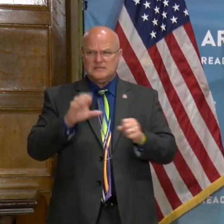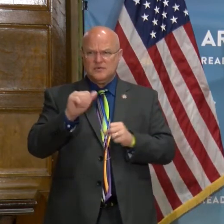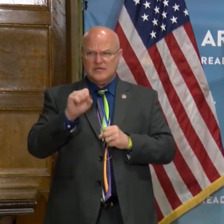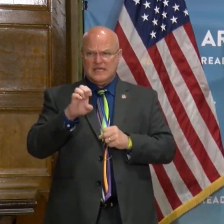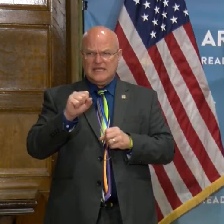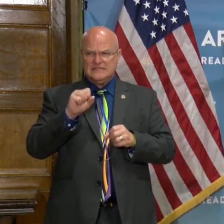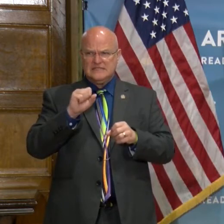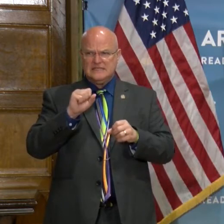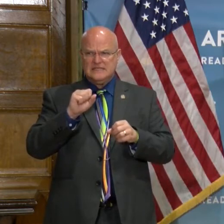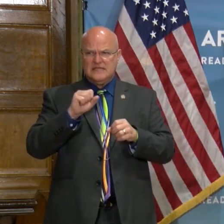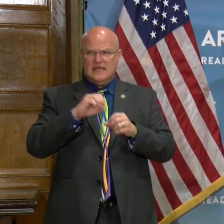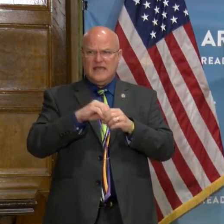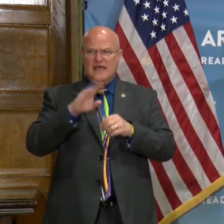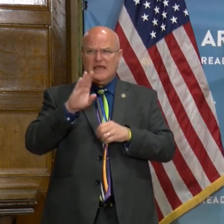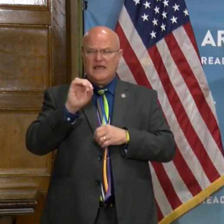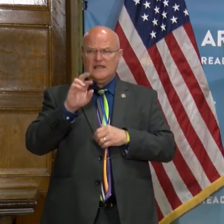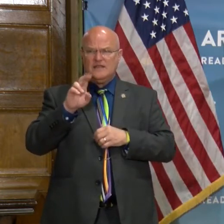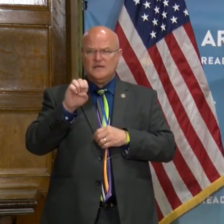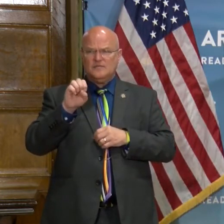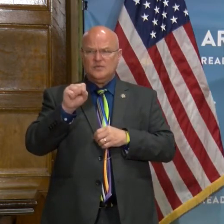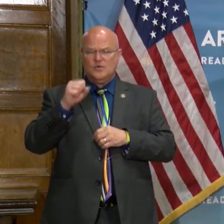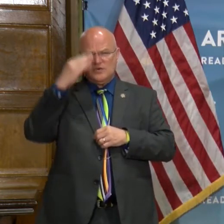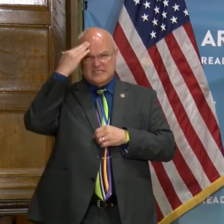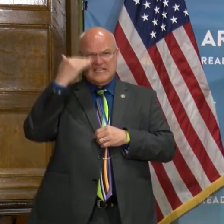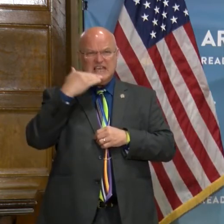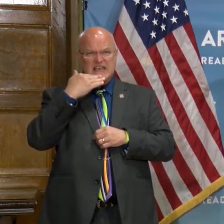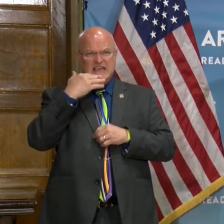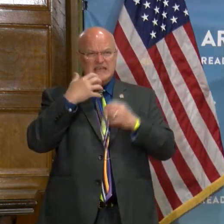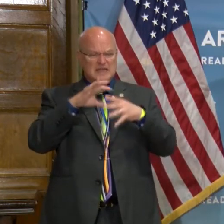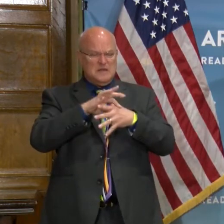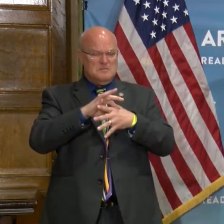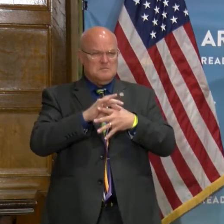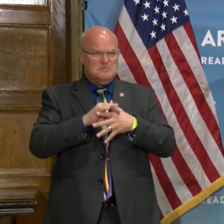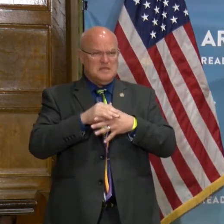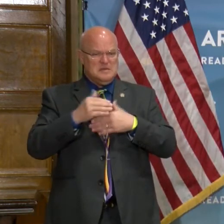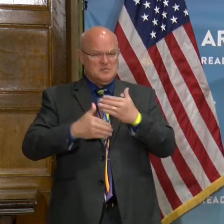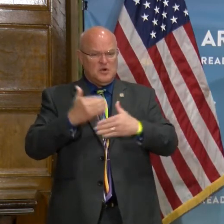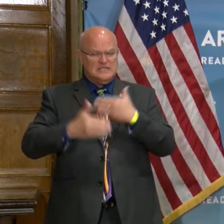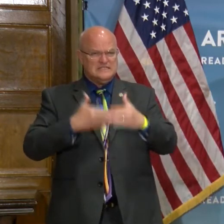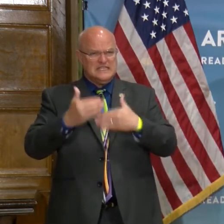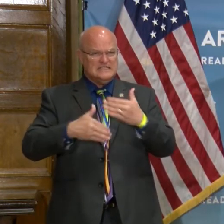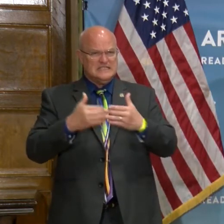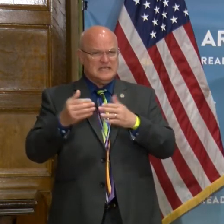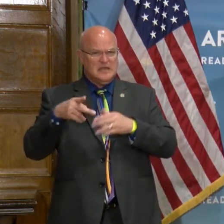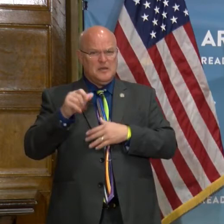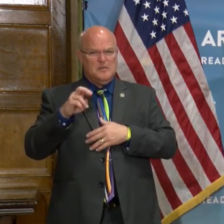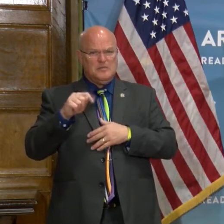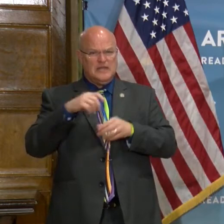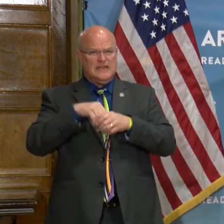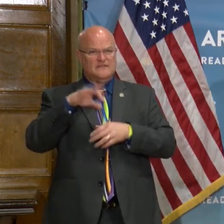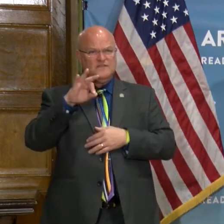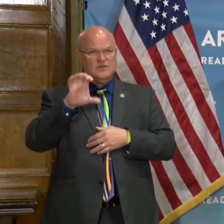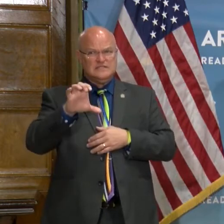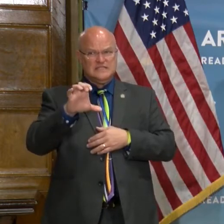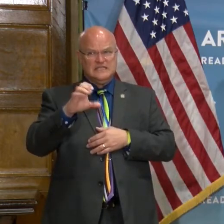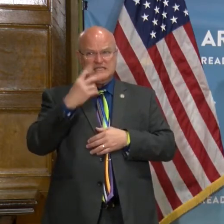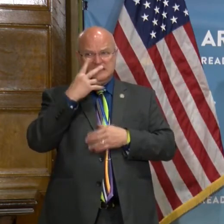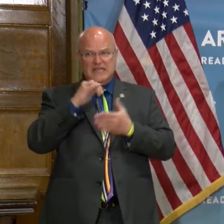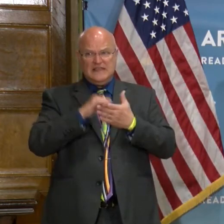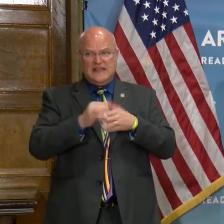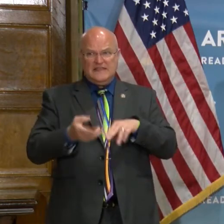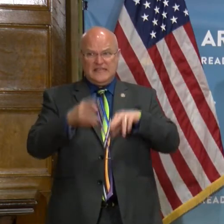cases in the Boar's Head meat processing factory in Forest City. Are you aware of this? Seeing that